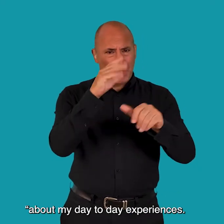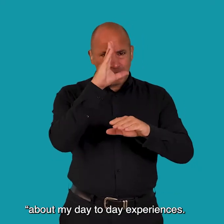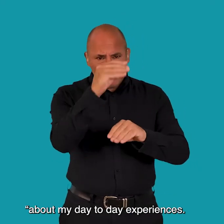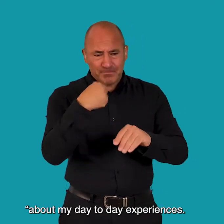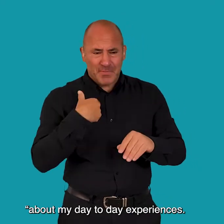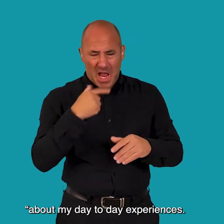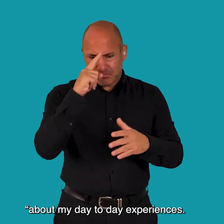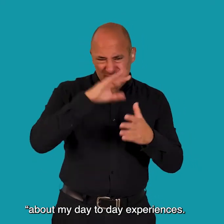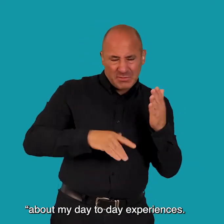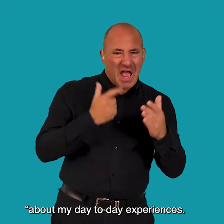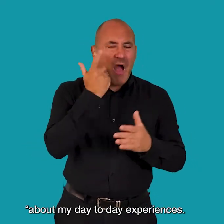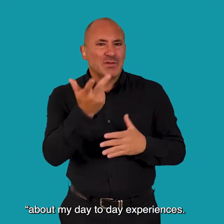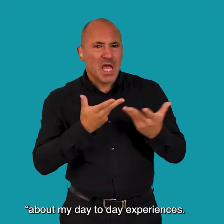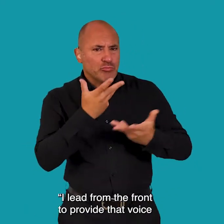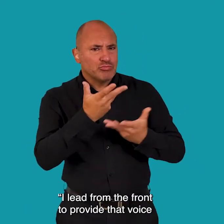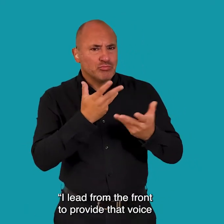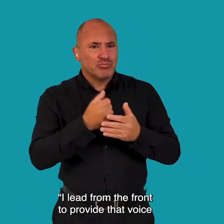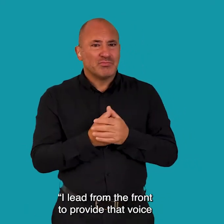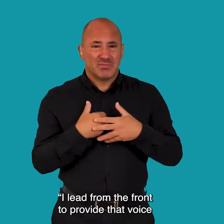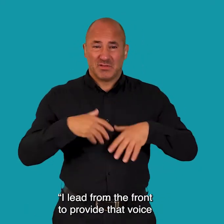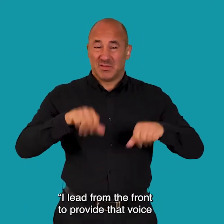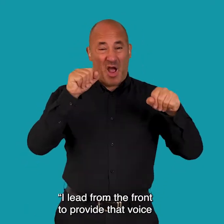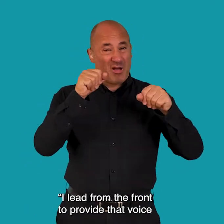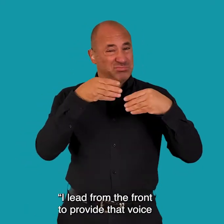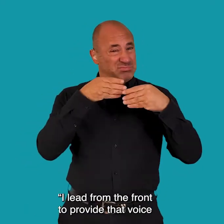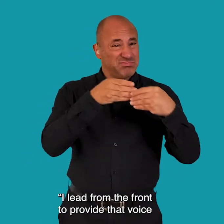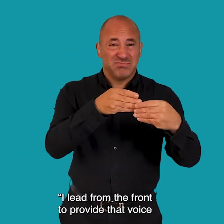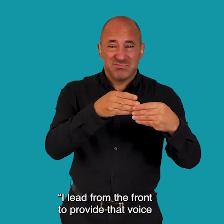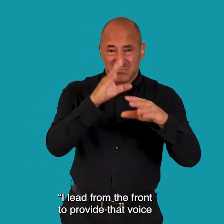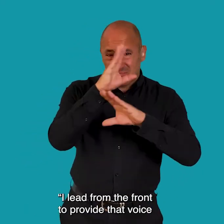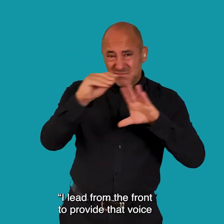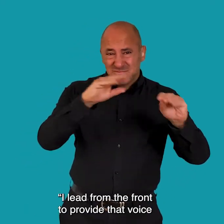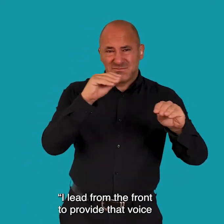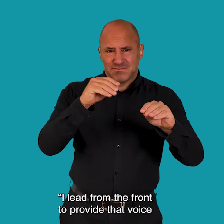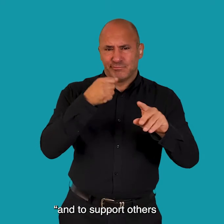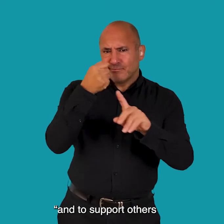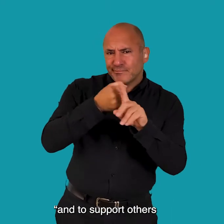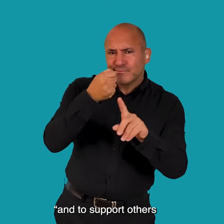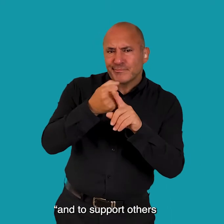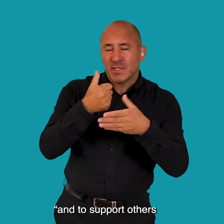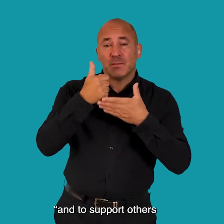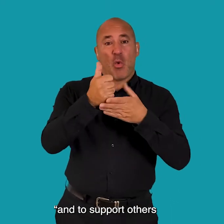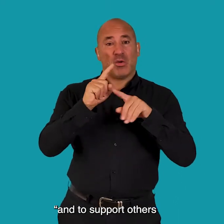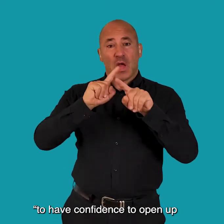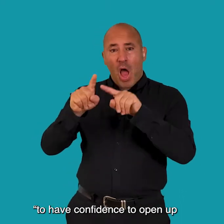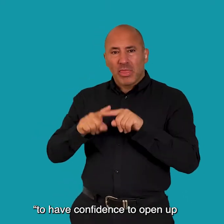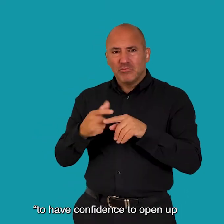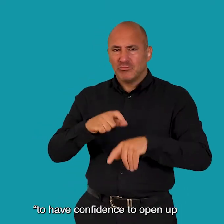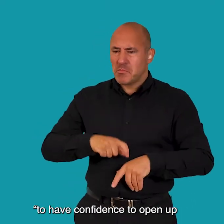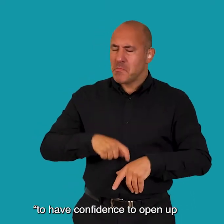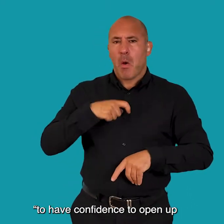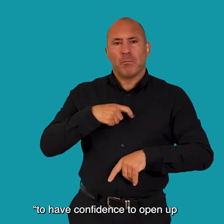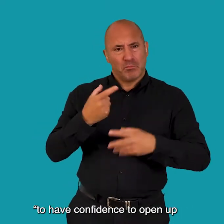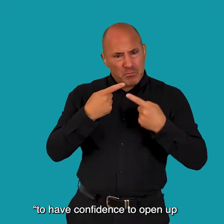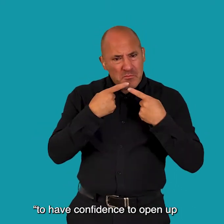day-to-day experiences. I lead from the front to provide that voice and to support others to have confidence to open up about